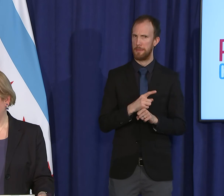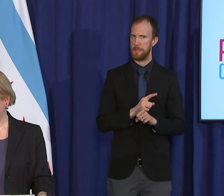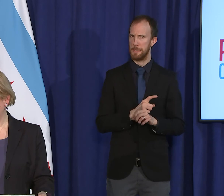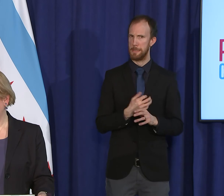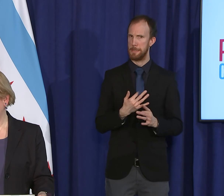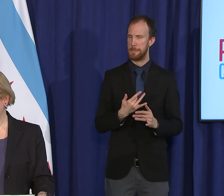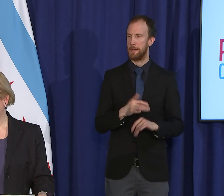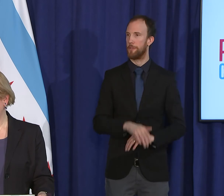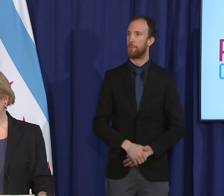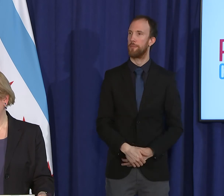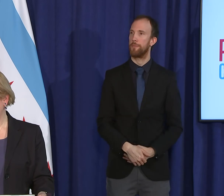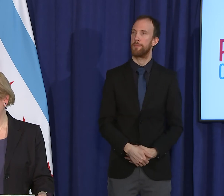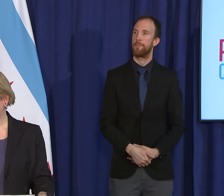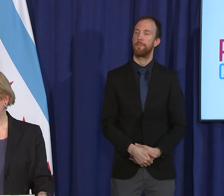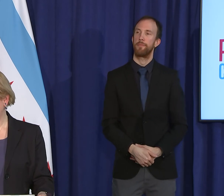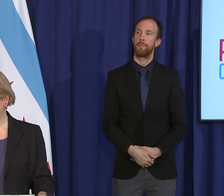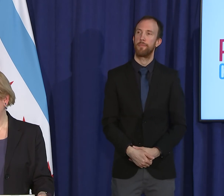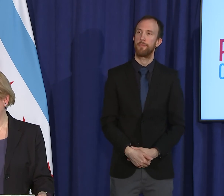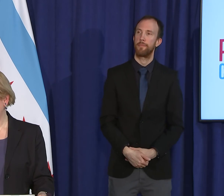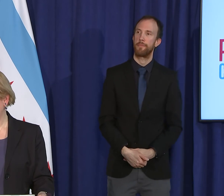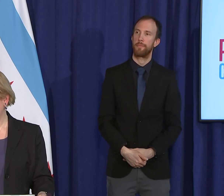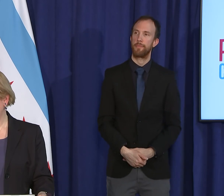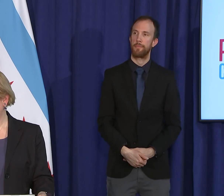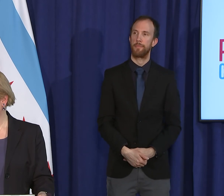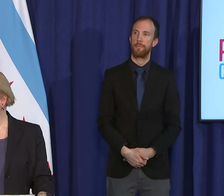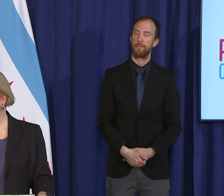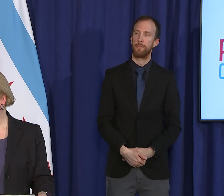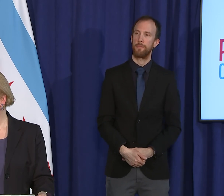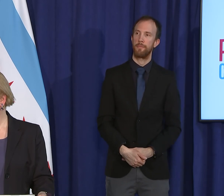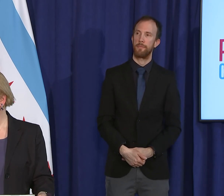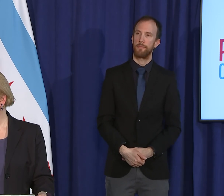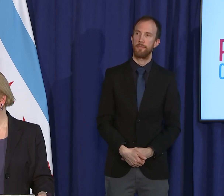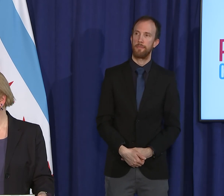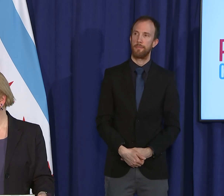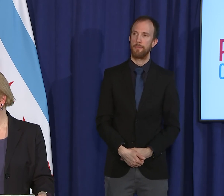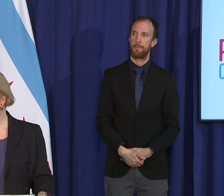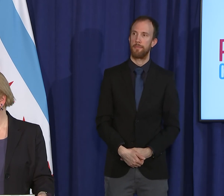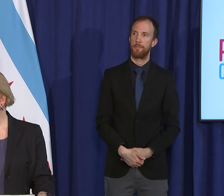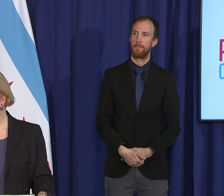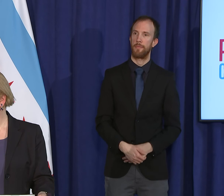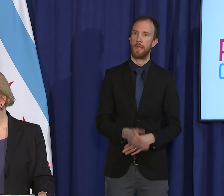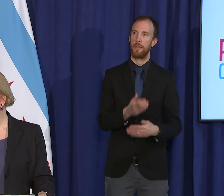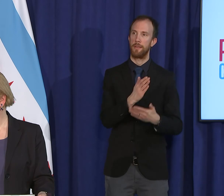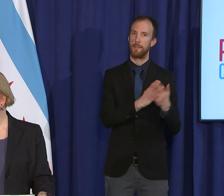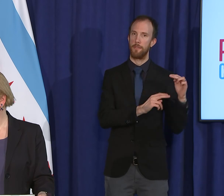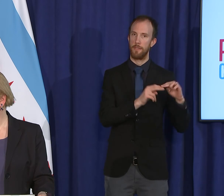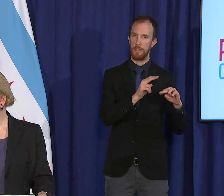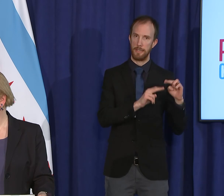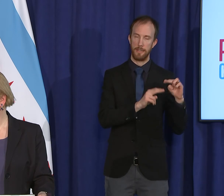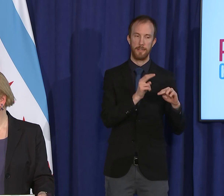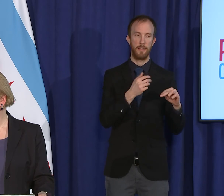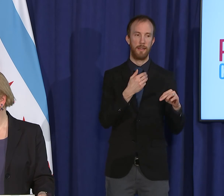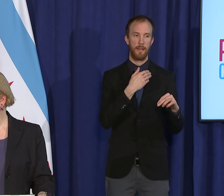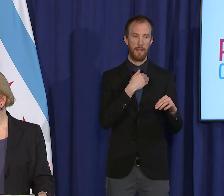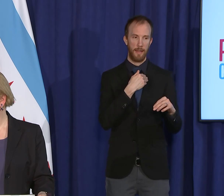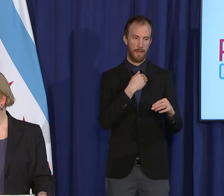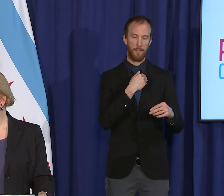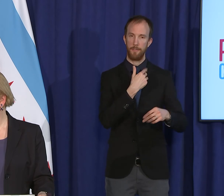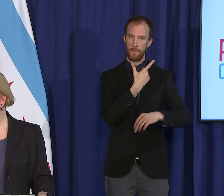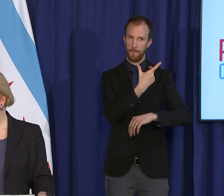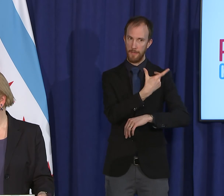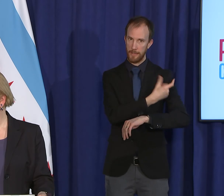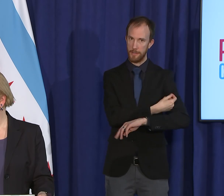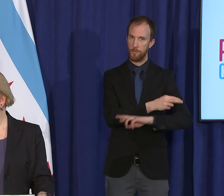last one was that we're hearing cases where facilities have thawed vaccine ready for patients who then fail to show up for